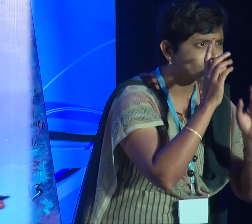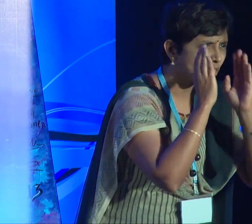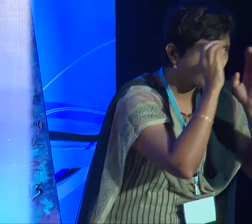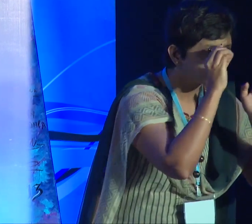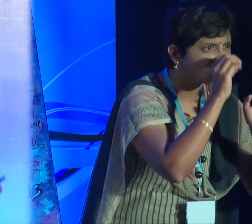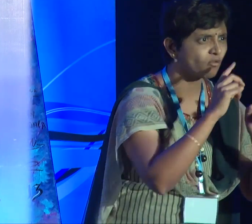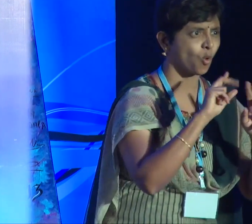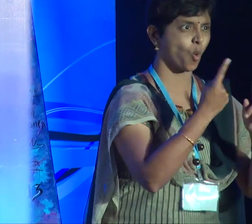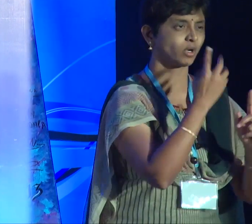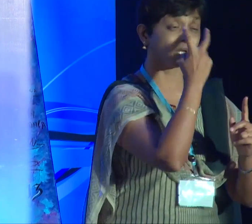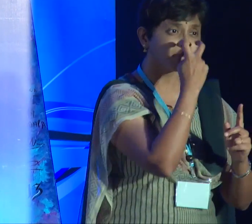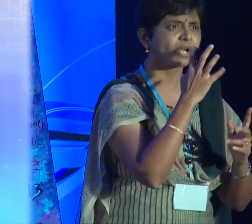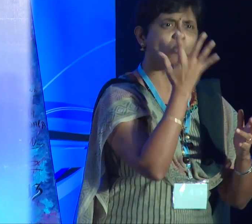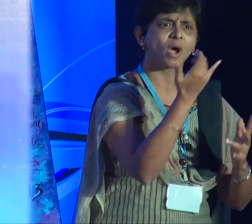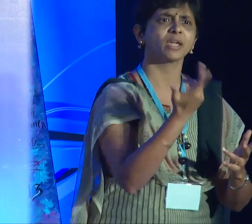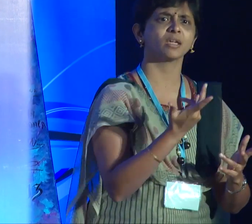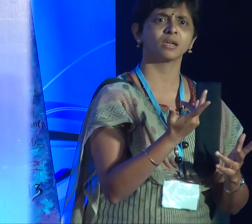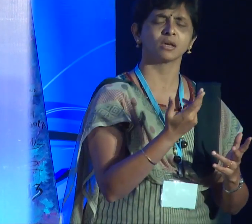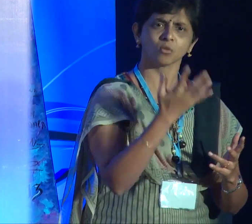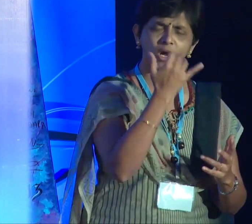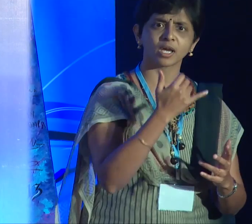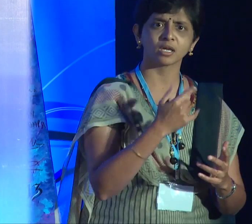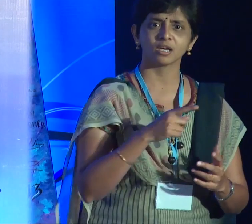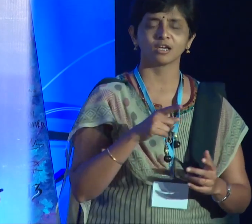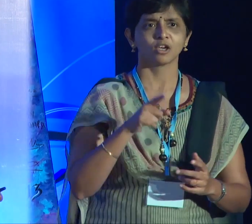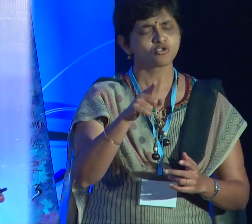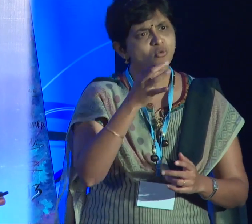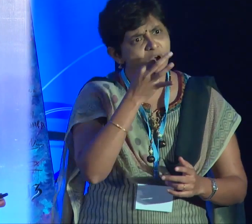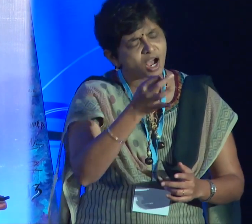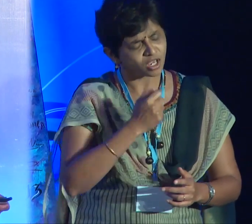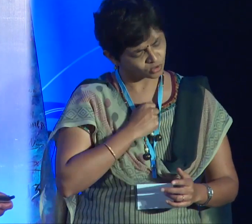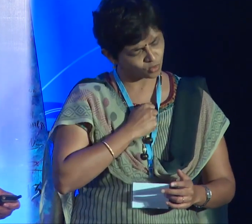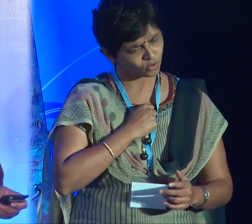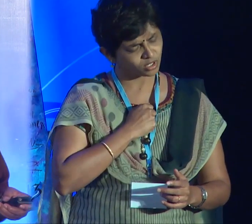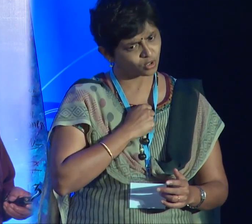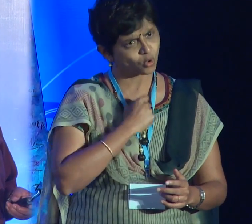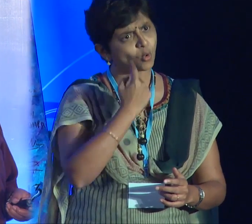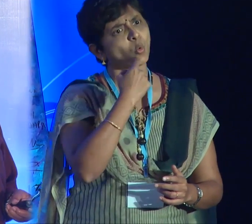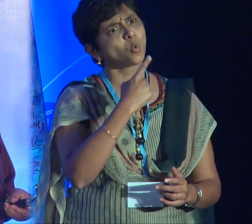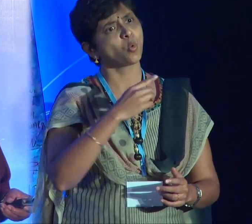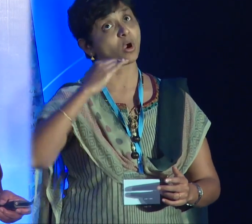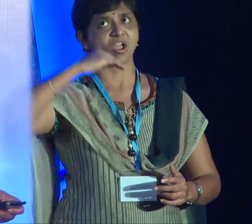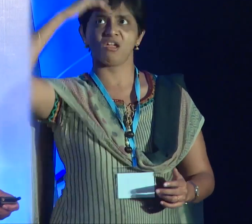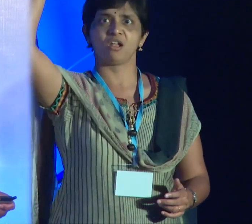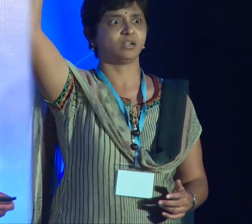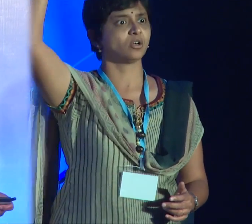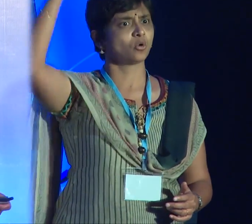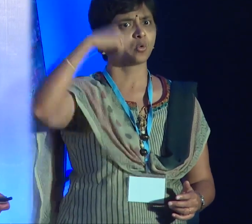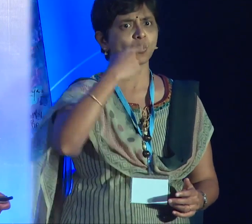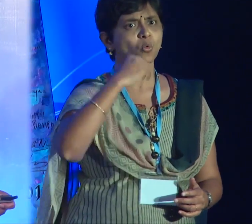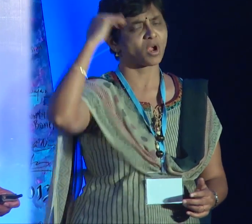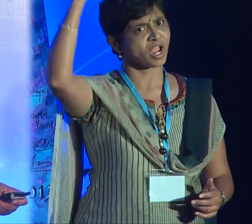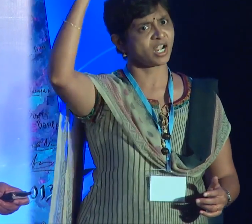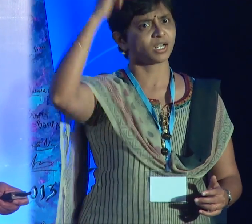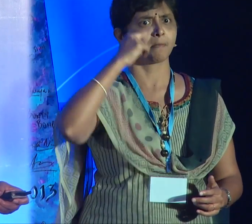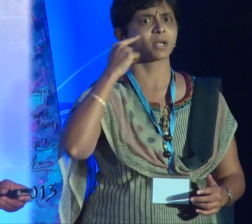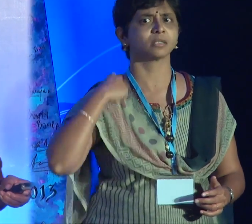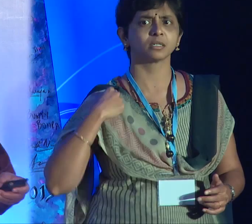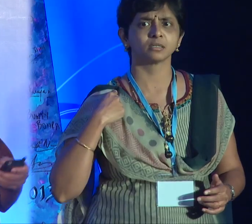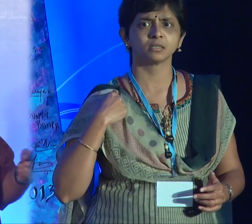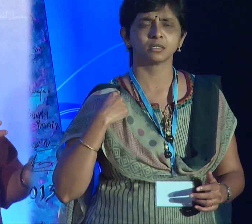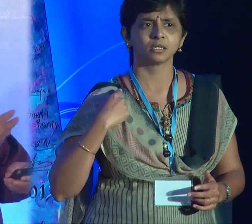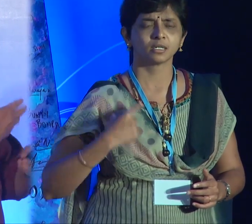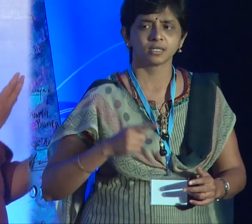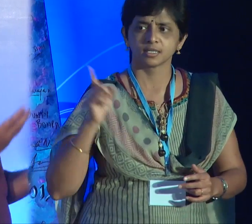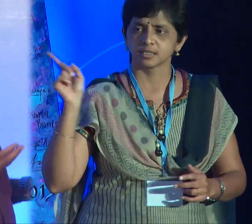And then you realize, and you ask yourself, who was the eldest in the family at this time? And